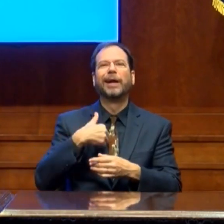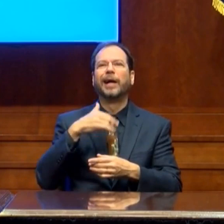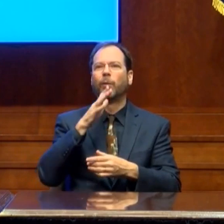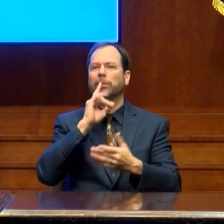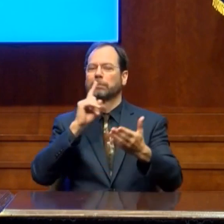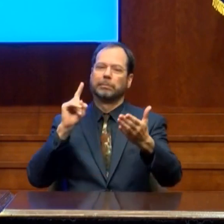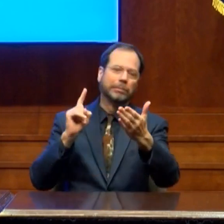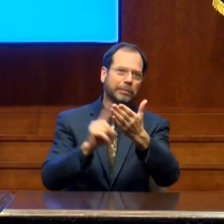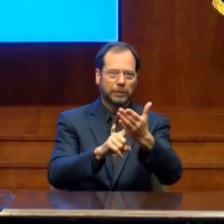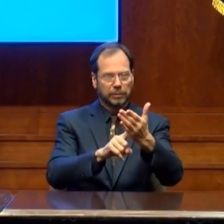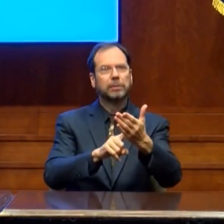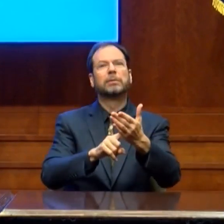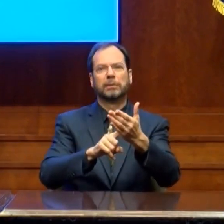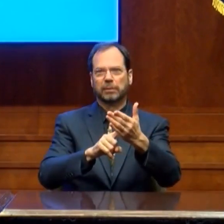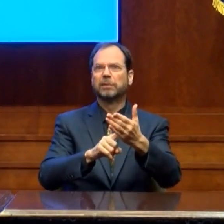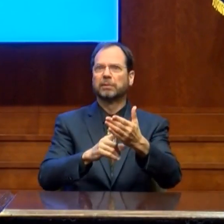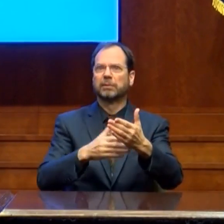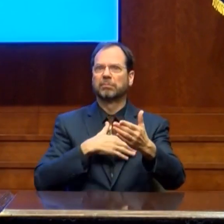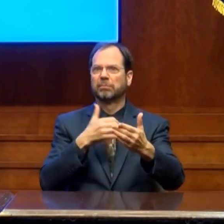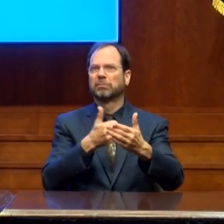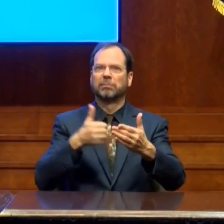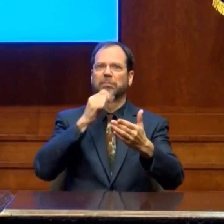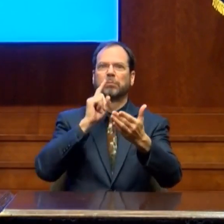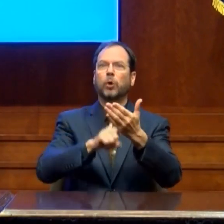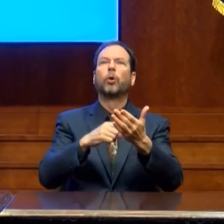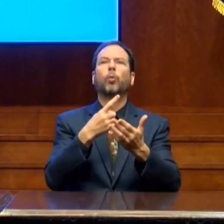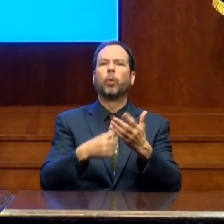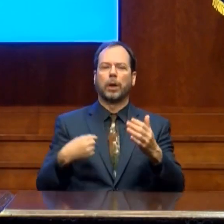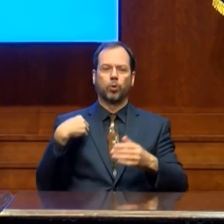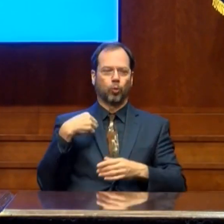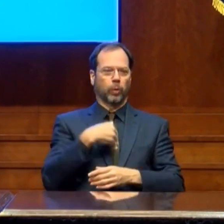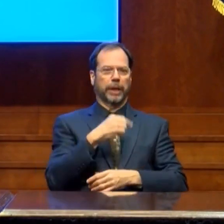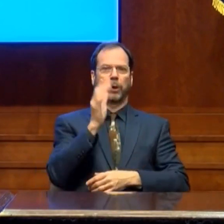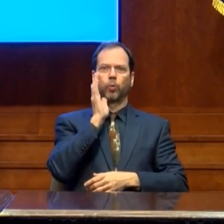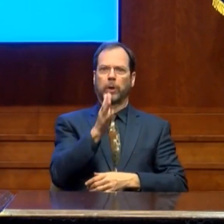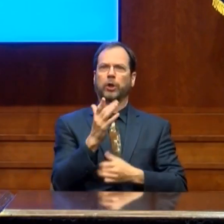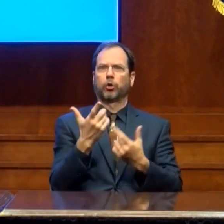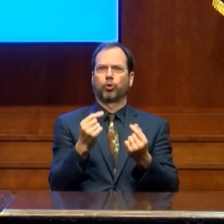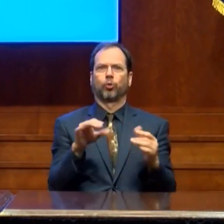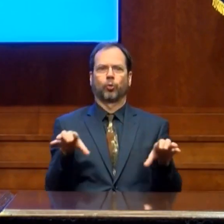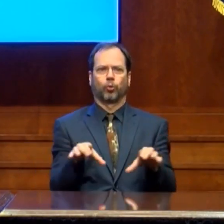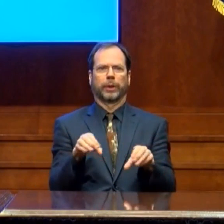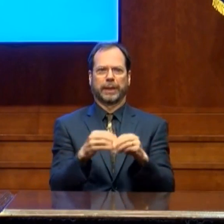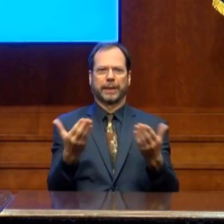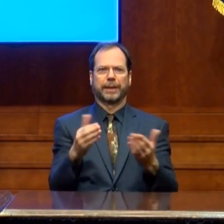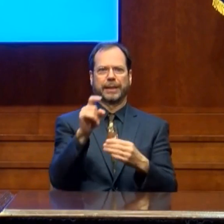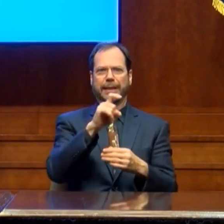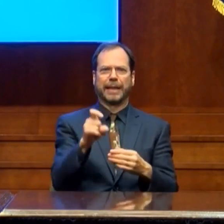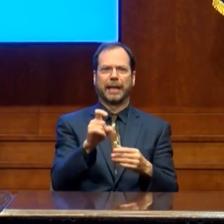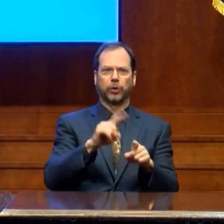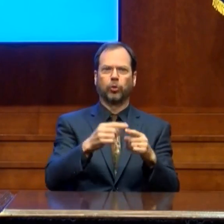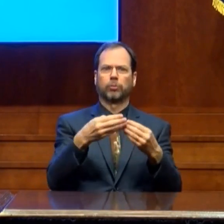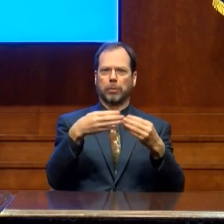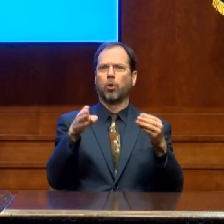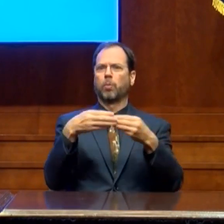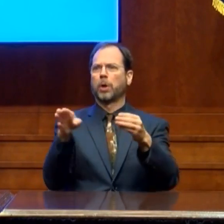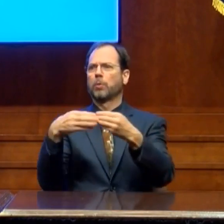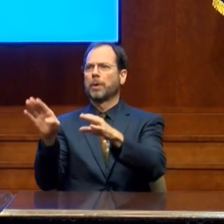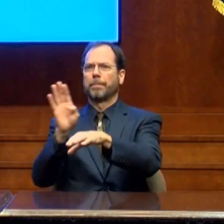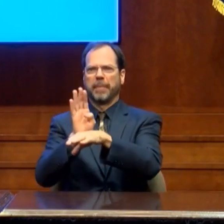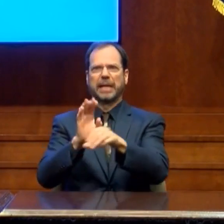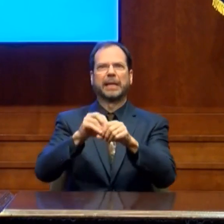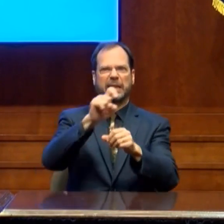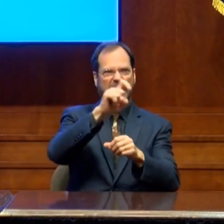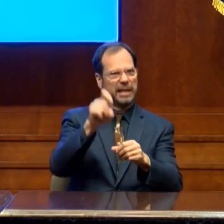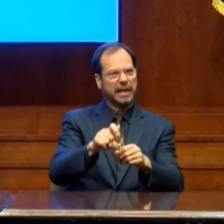an executive order talking about what will be done in Texas about reopening Texas businesses